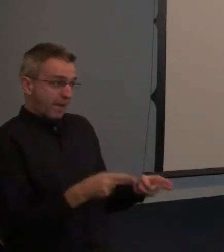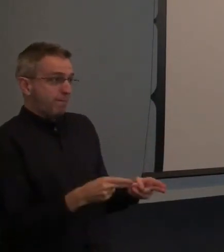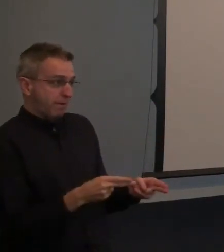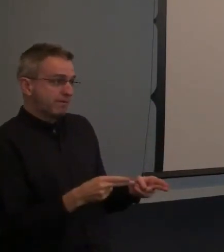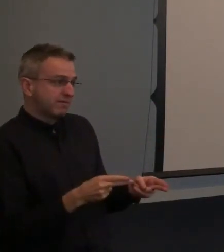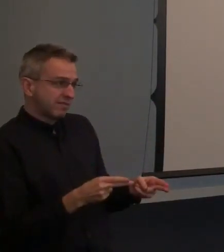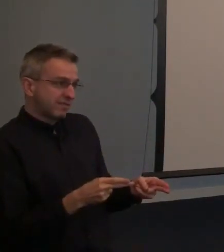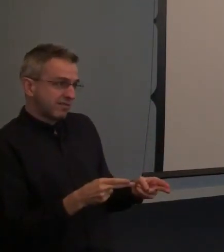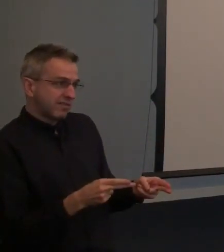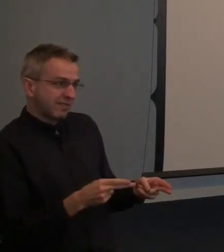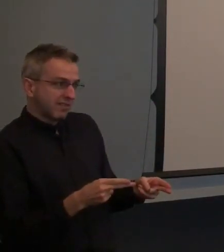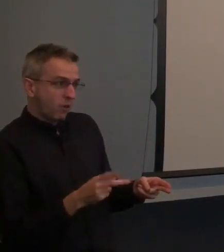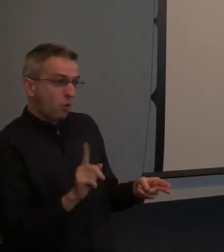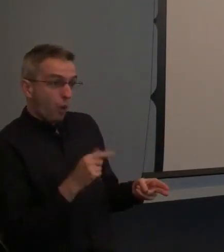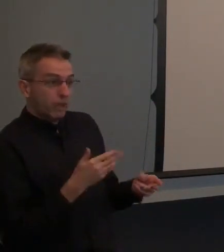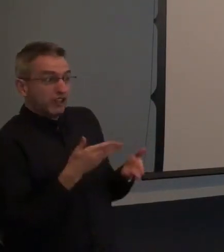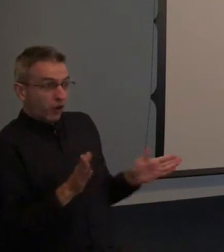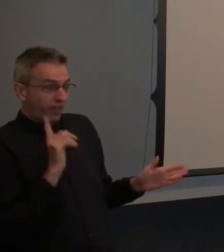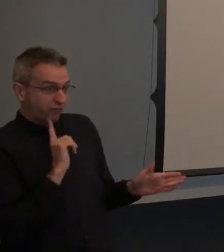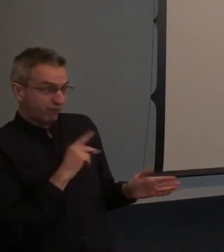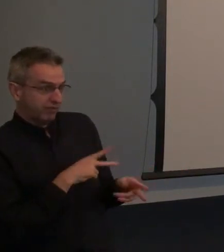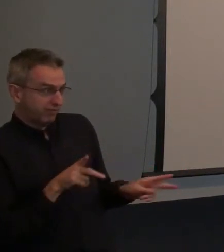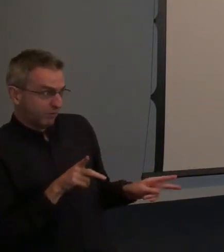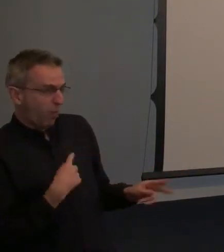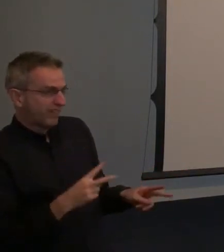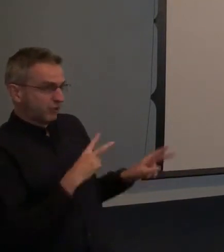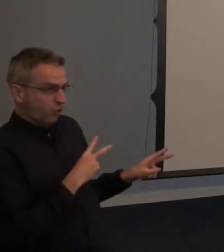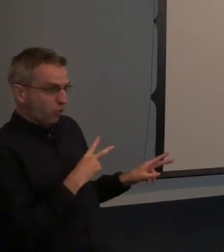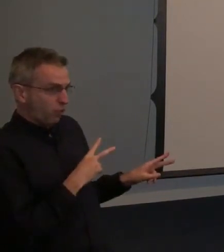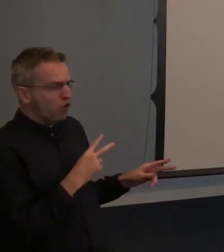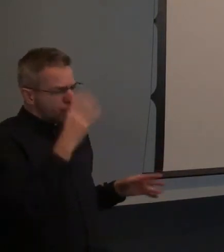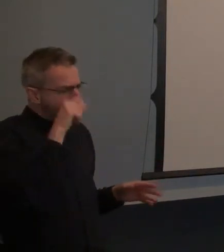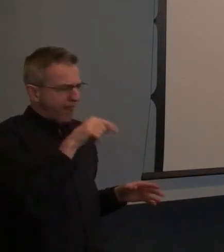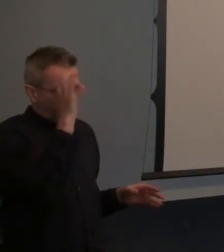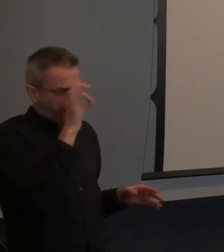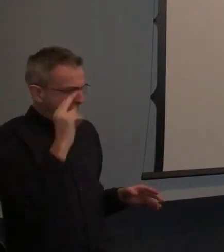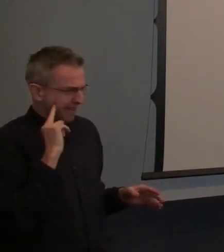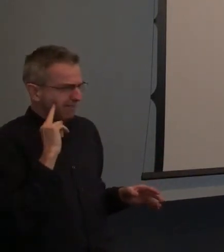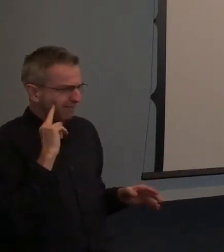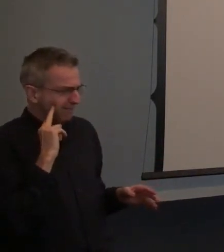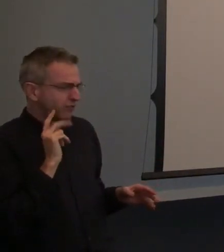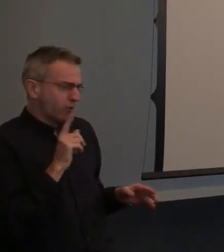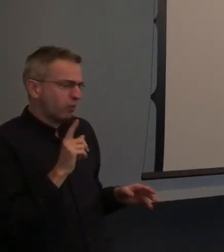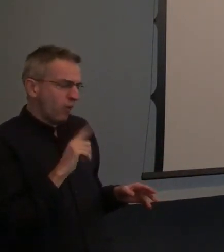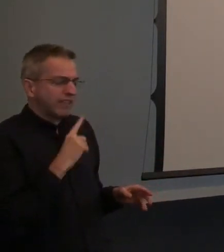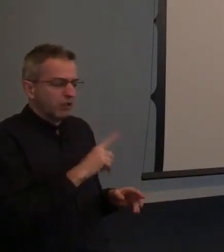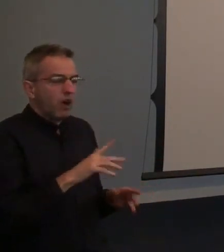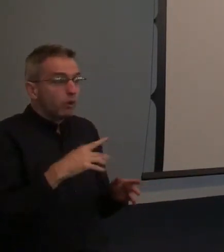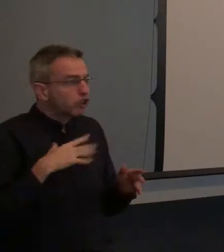I think it'd be worth showing the clip tonight to show you what we actually, the participants watched this. Remember, this is people who had absolutely